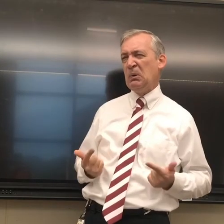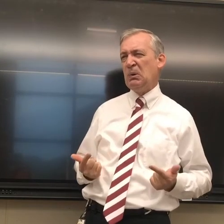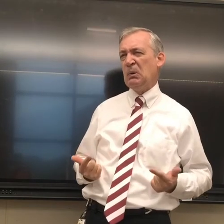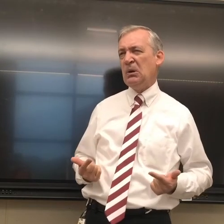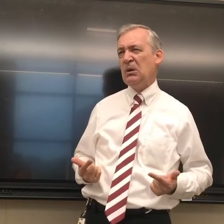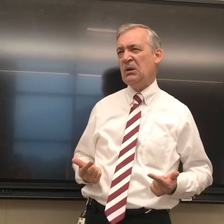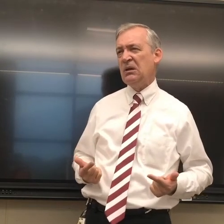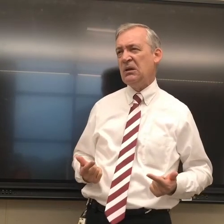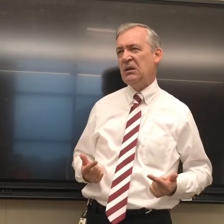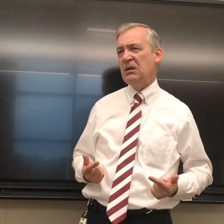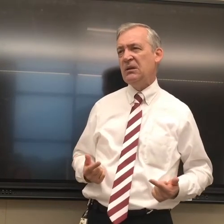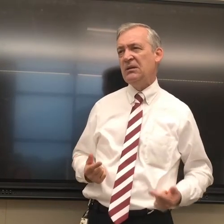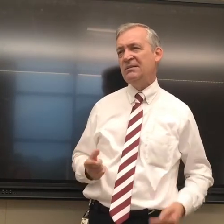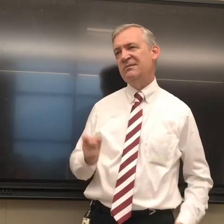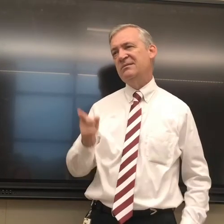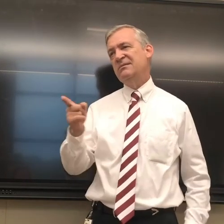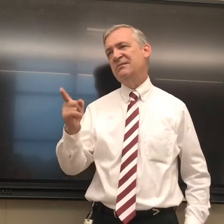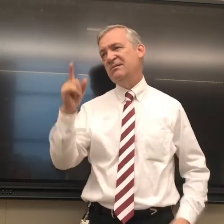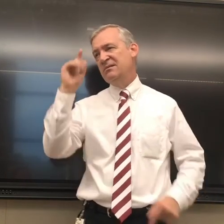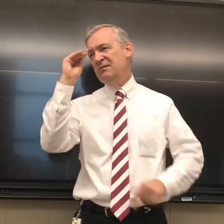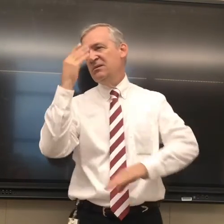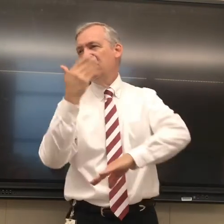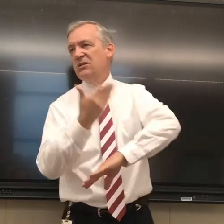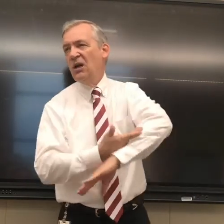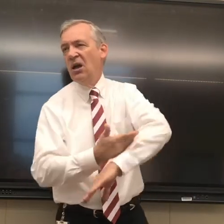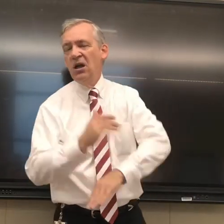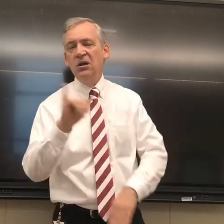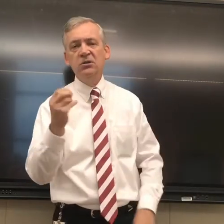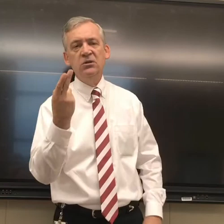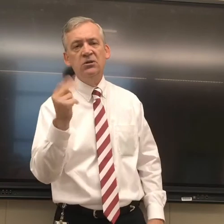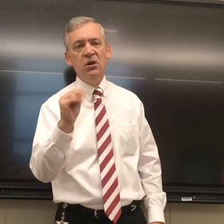and John Burke, the mindless son of her passion.